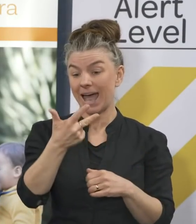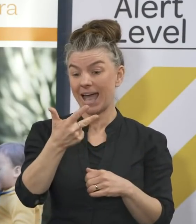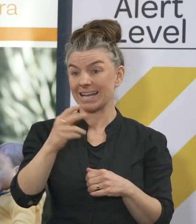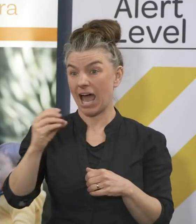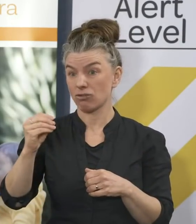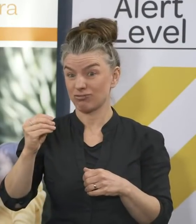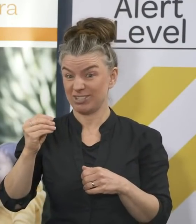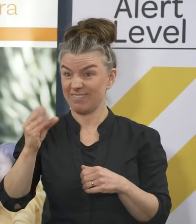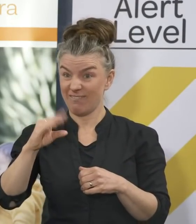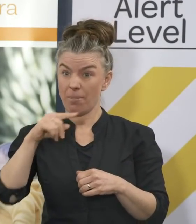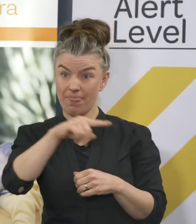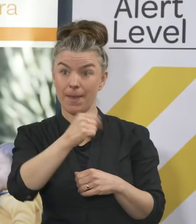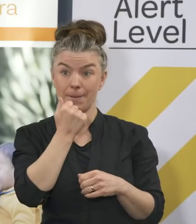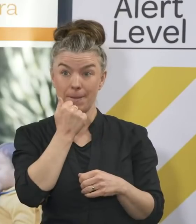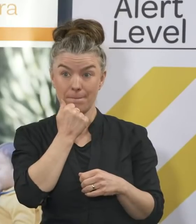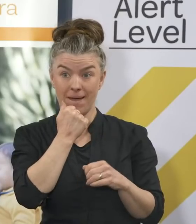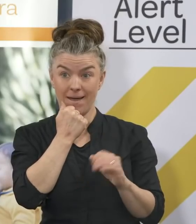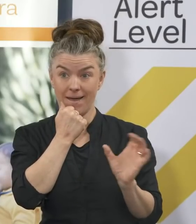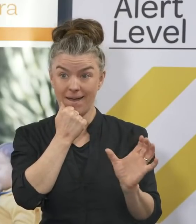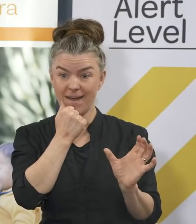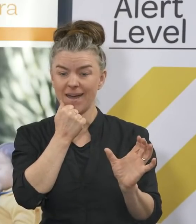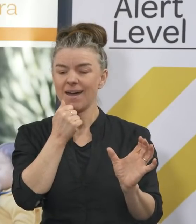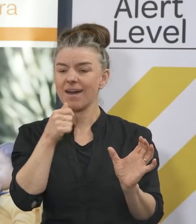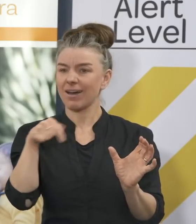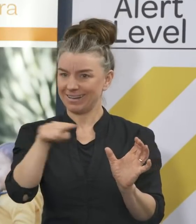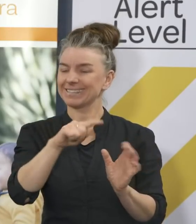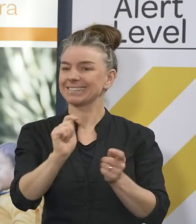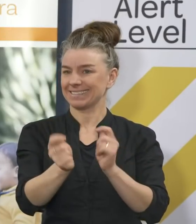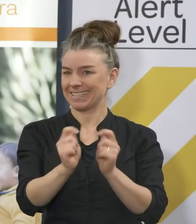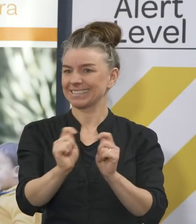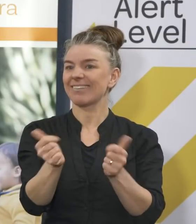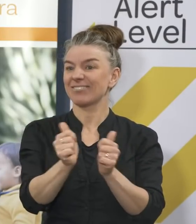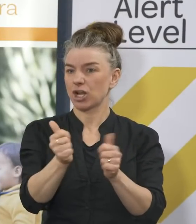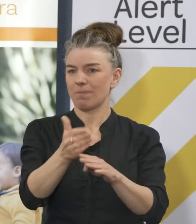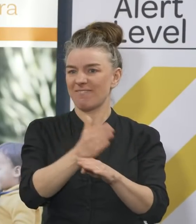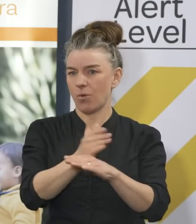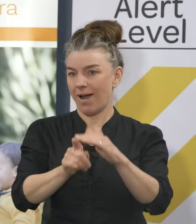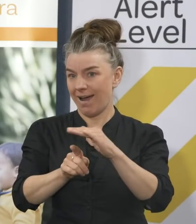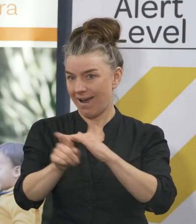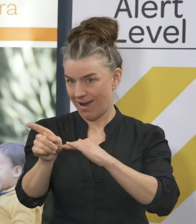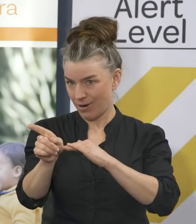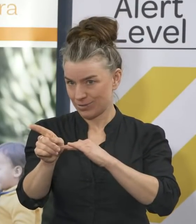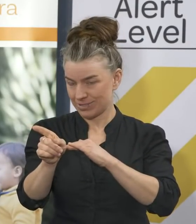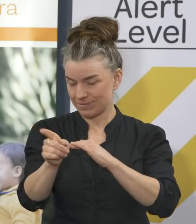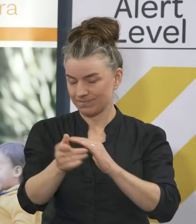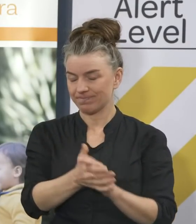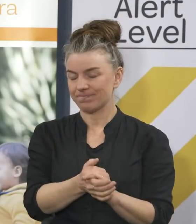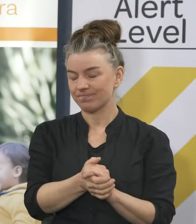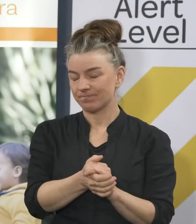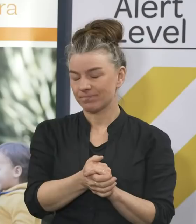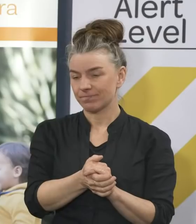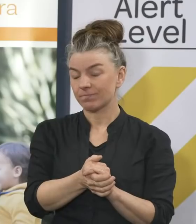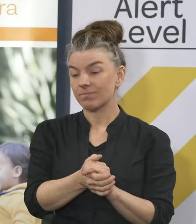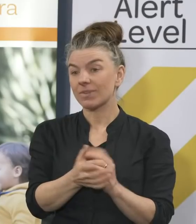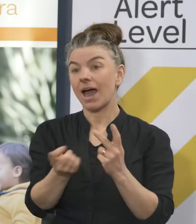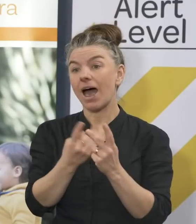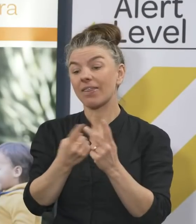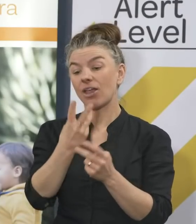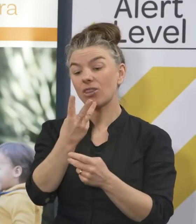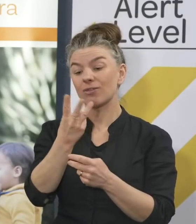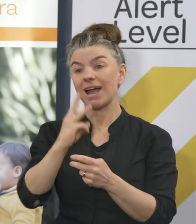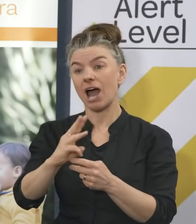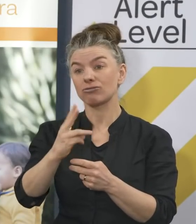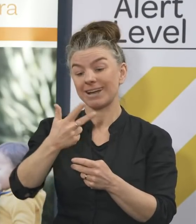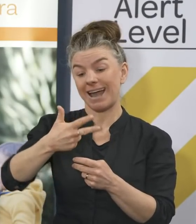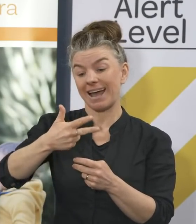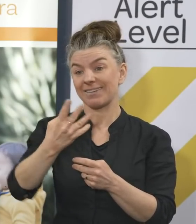800 of those, as I said yesterday, are people who we know were tested before they left managed isolation, and the remaining